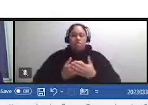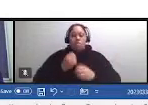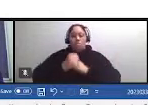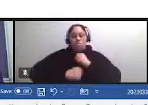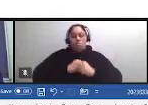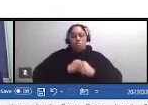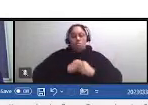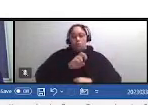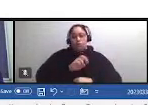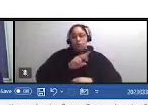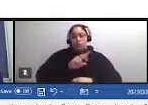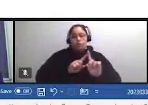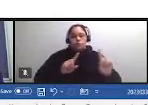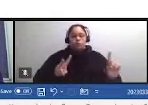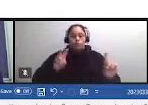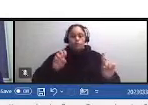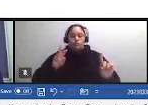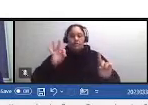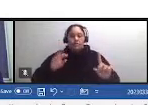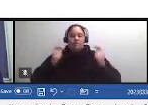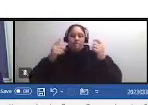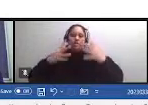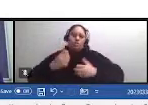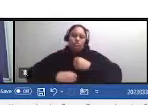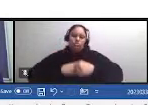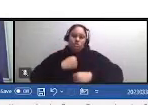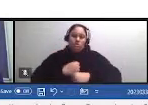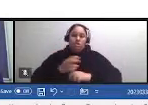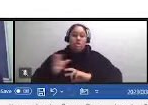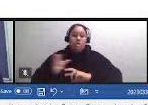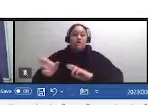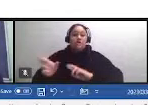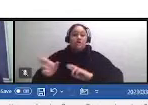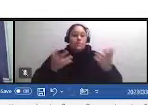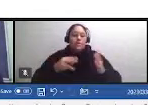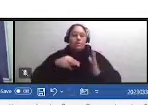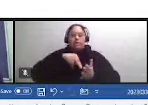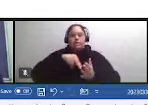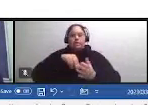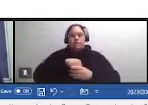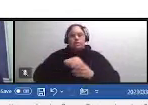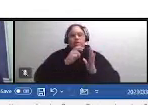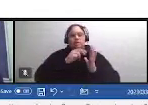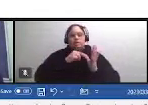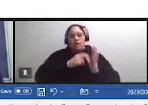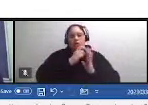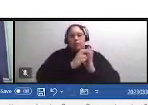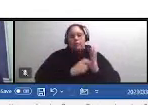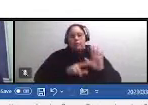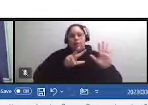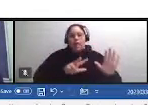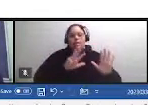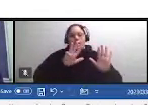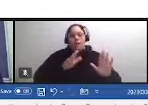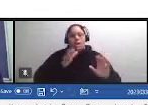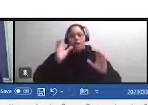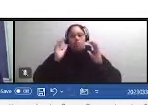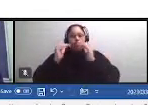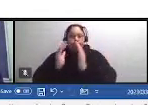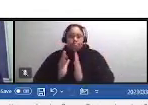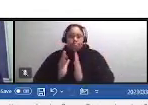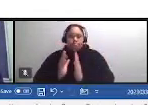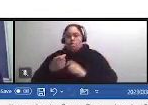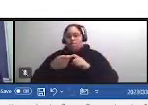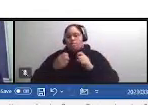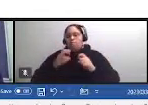the 2022-2023 financial year, which was referred to it in terms of Standing Rule 89.1 of